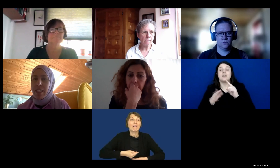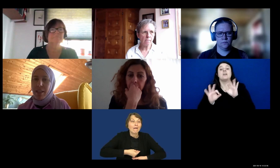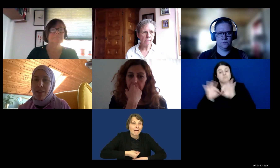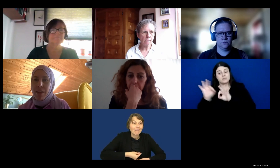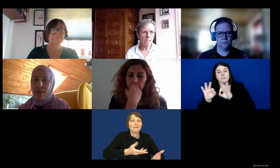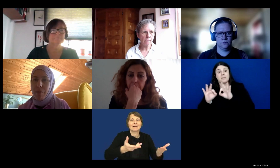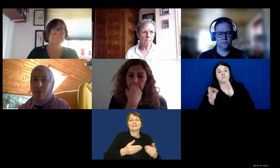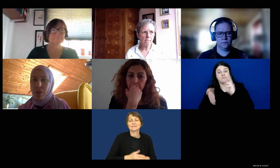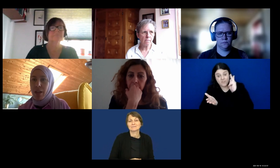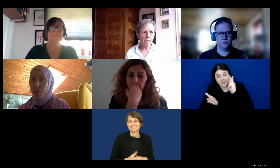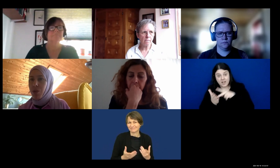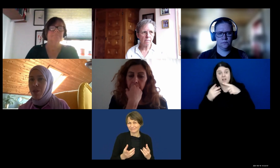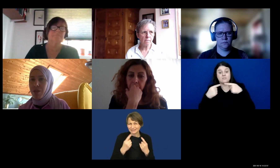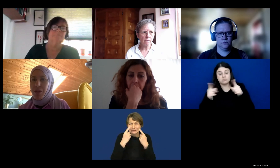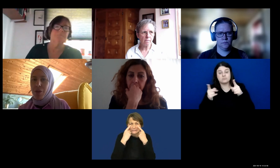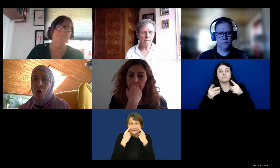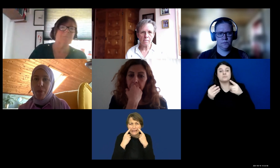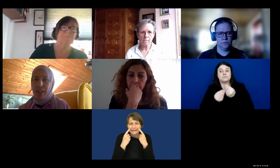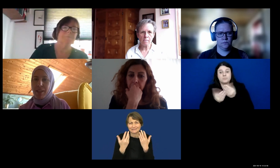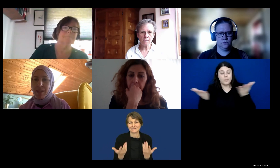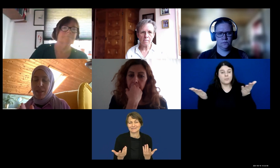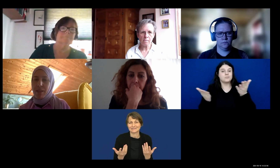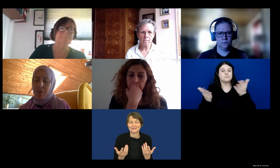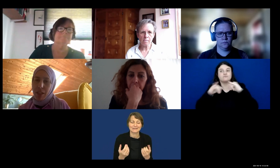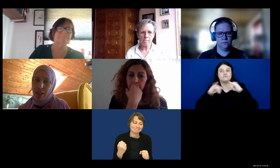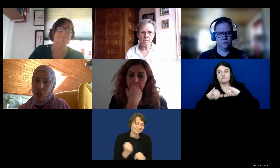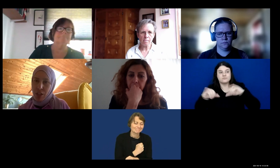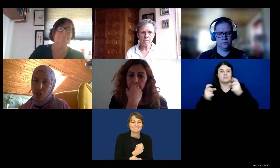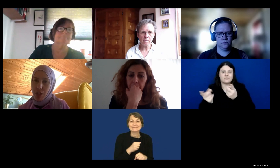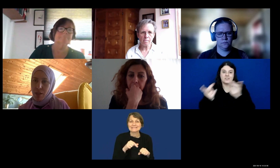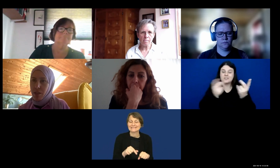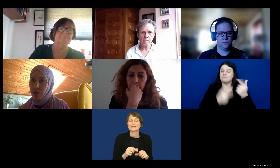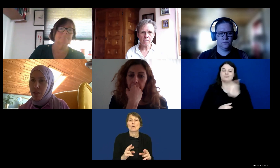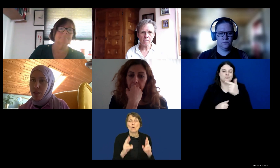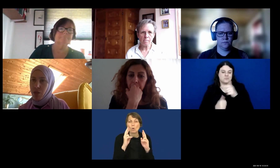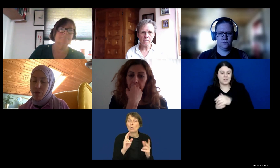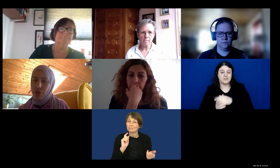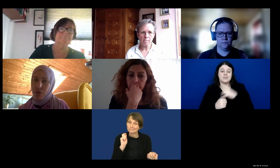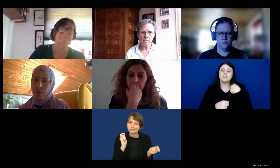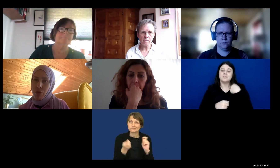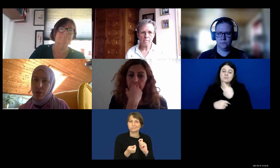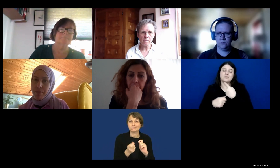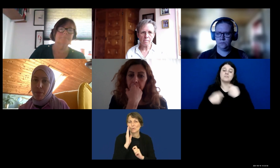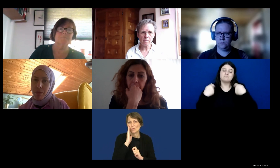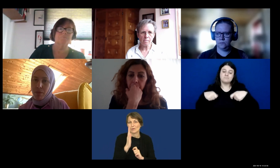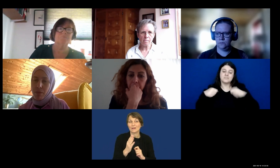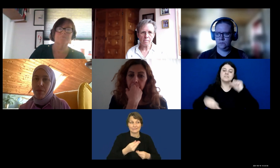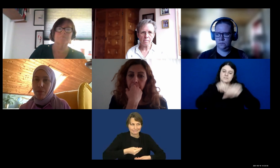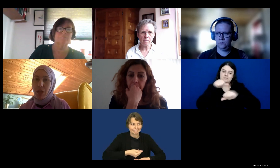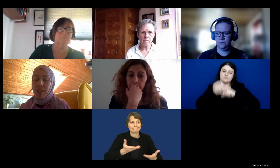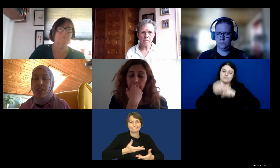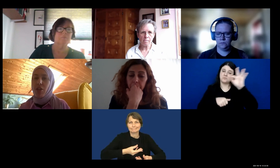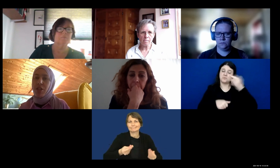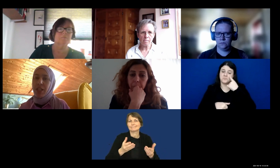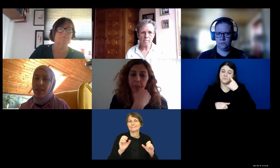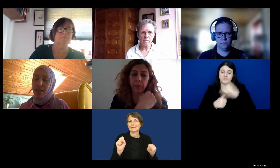very sad. I would hope that this aspect can change in the near future,